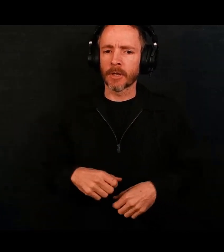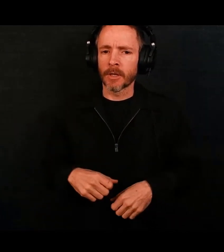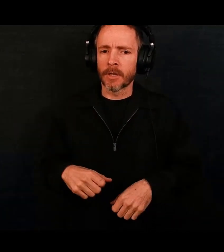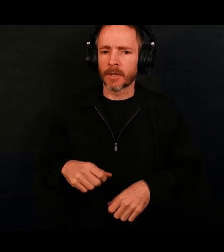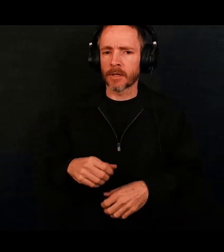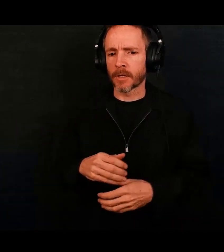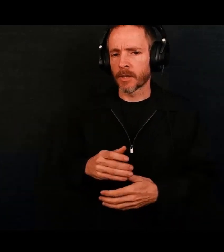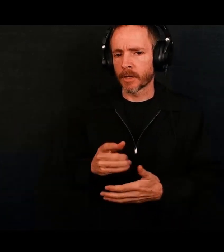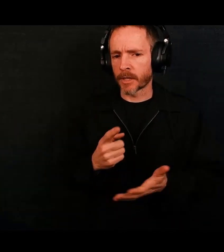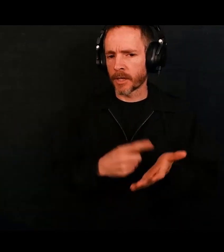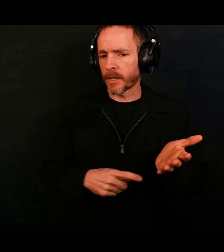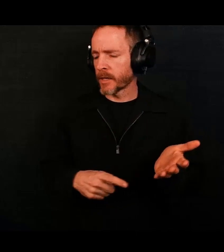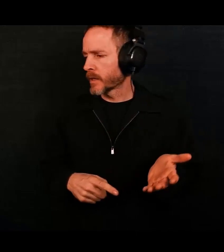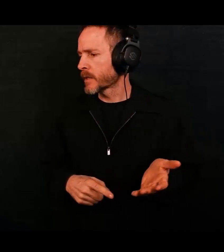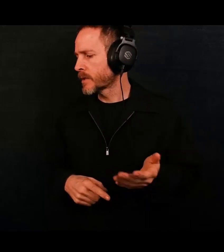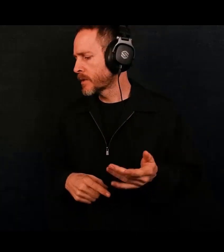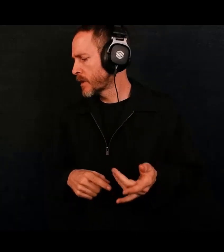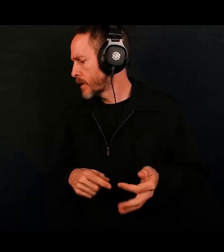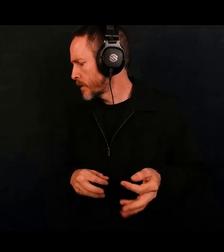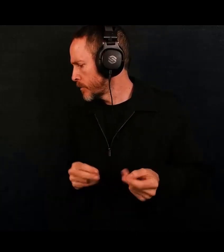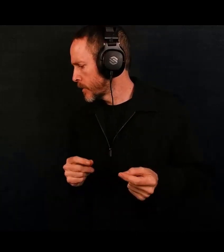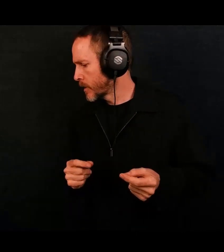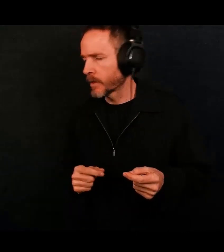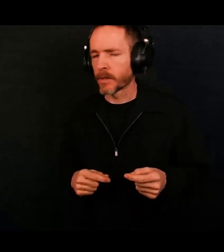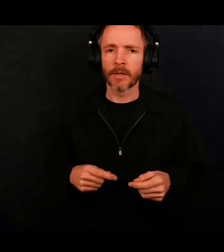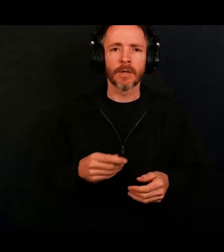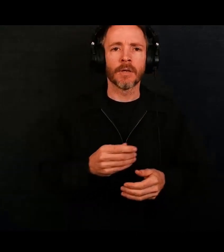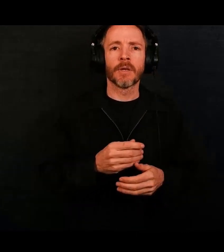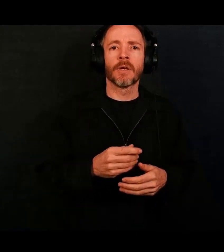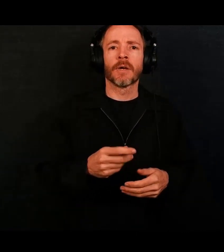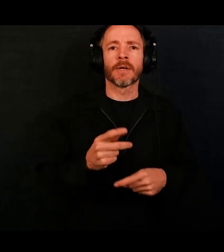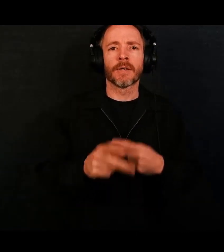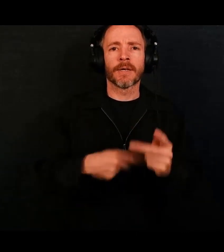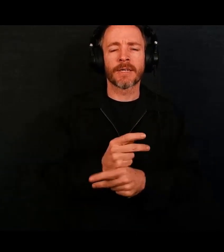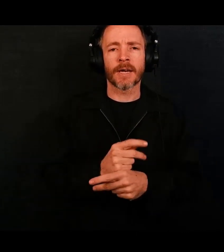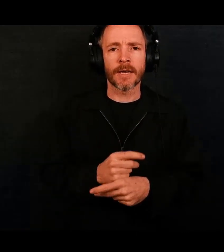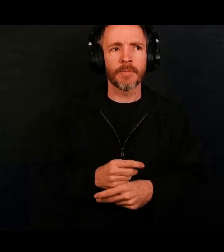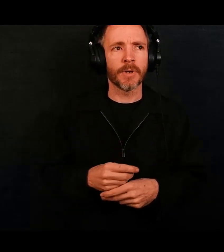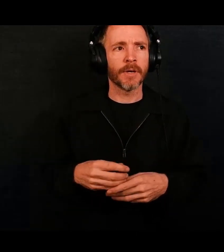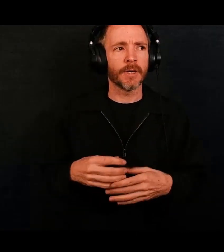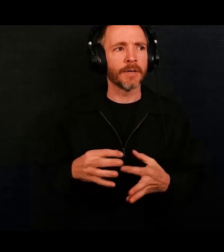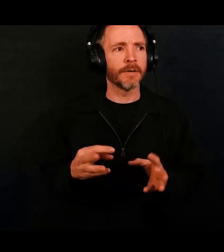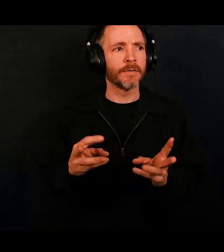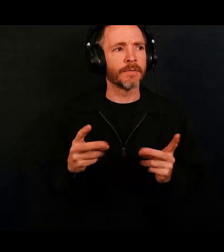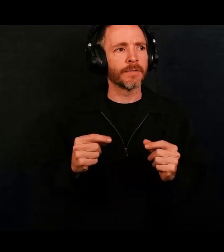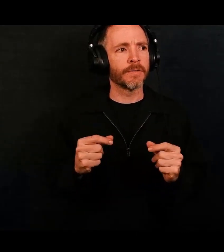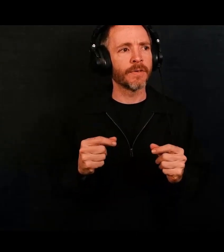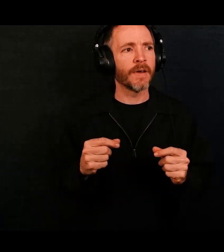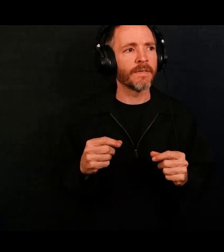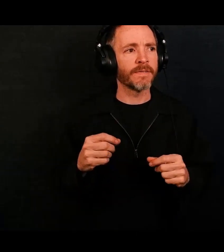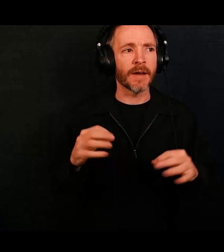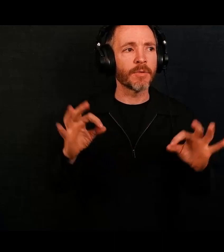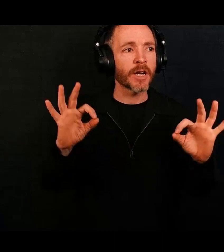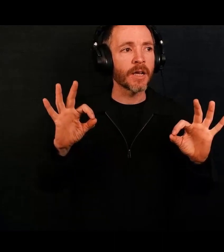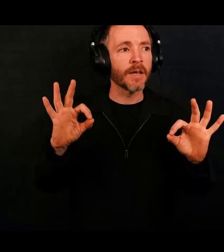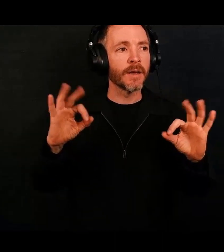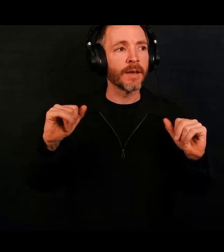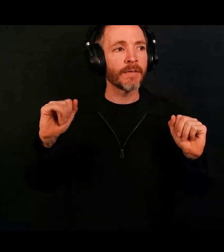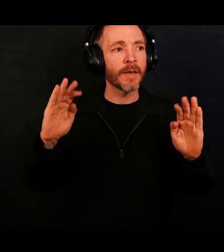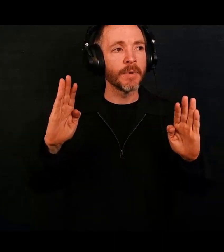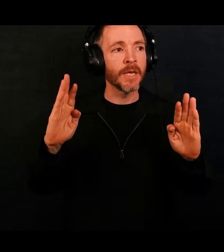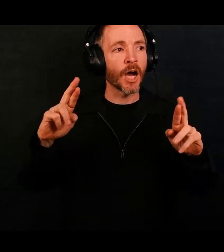am cutting some a type of